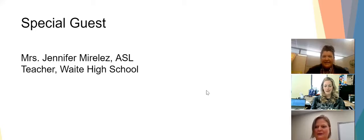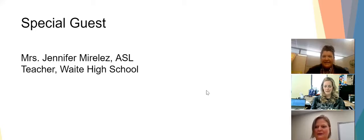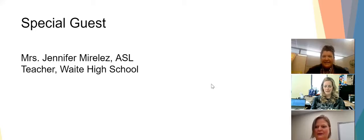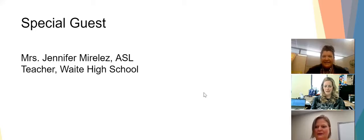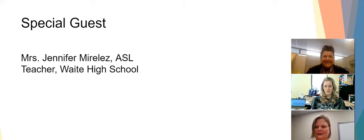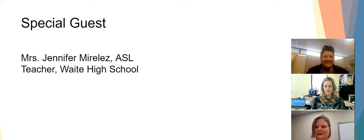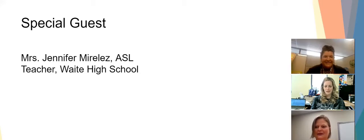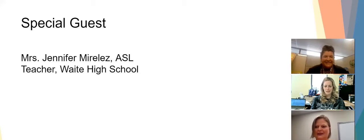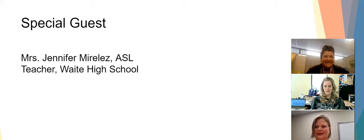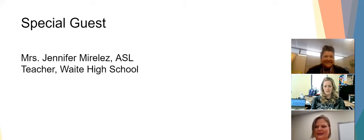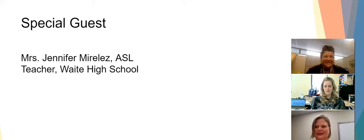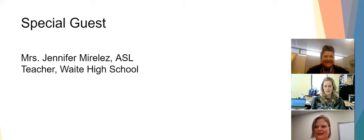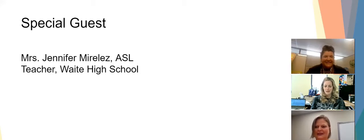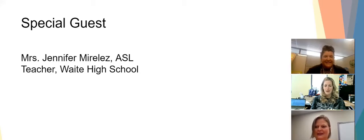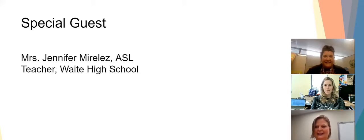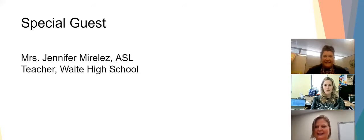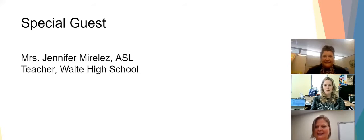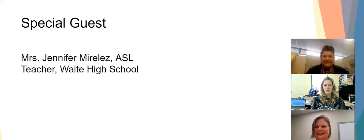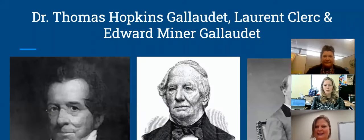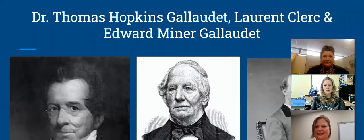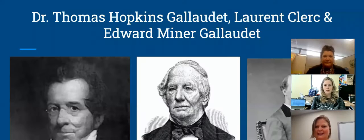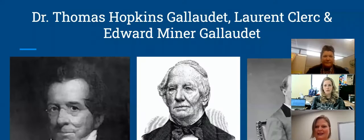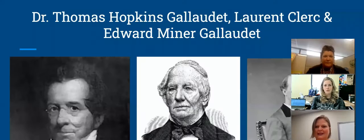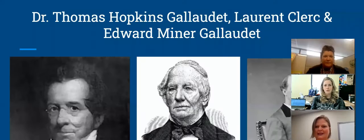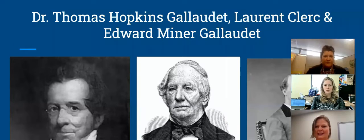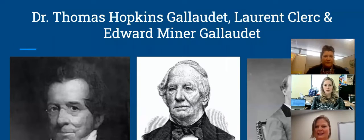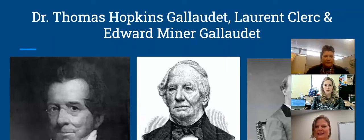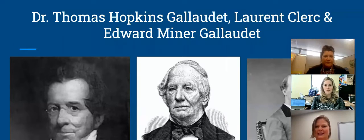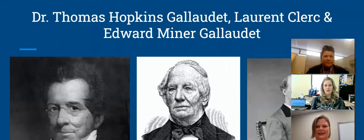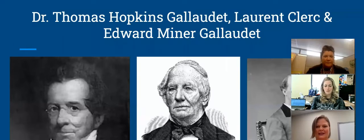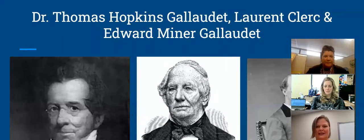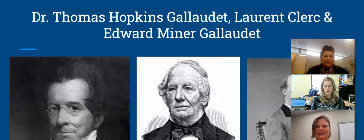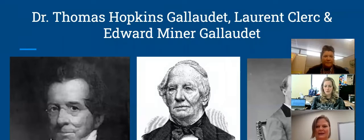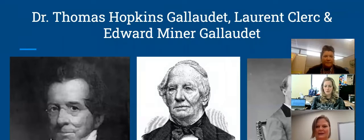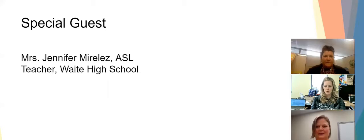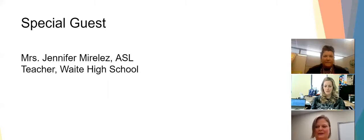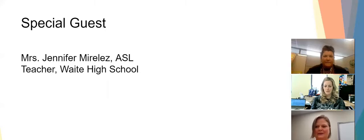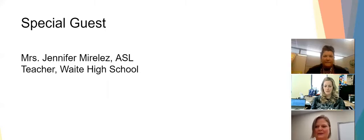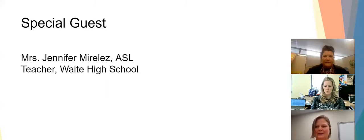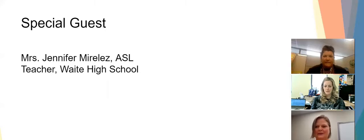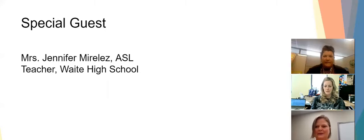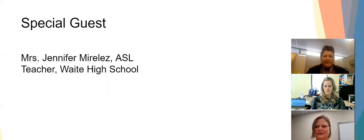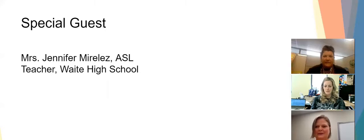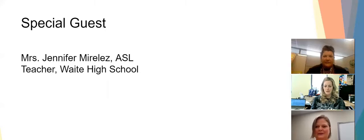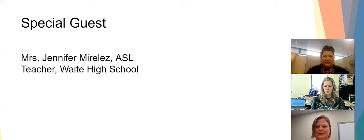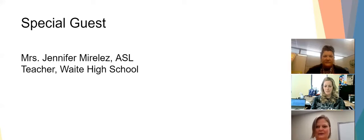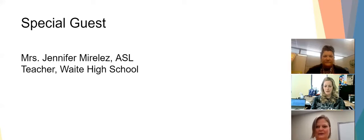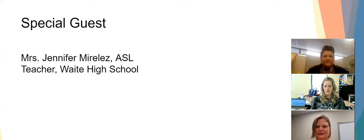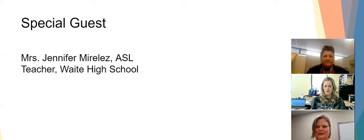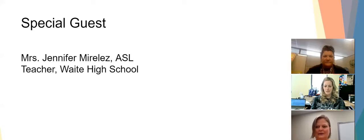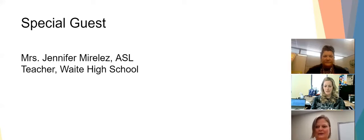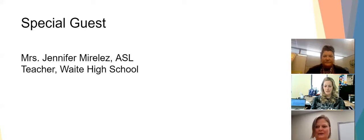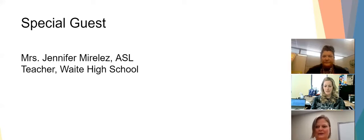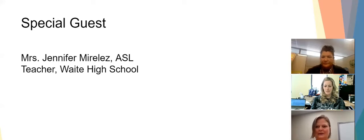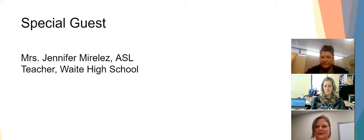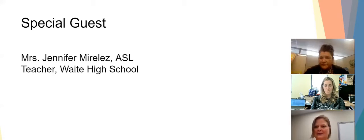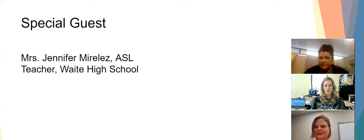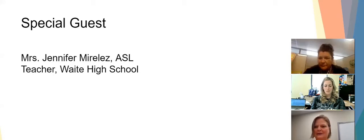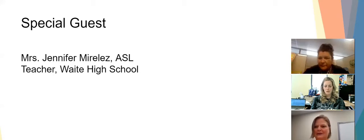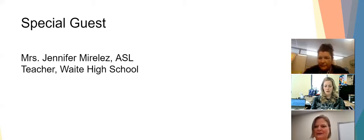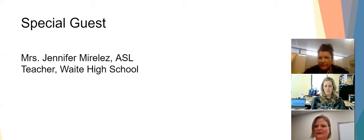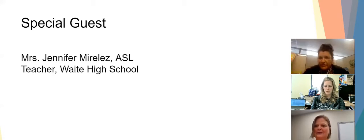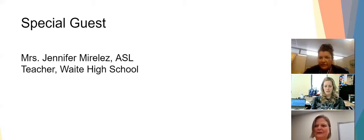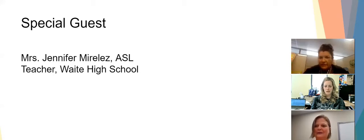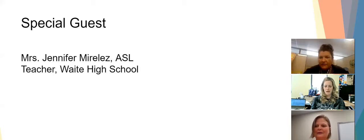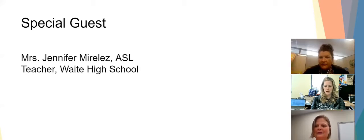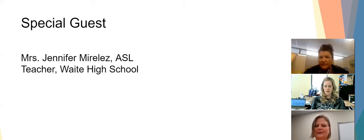All right, thank you, ladies. First, I want to introduce the students that are part